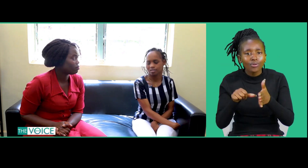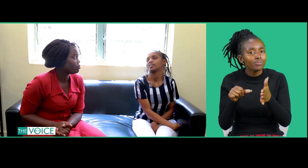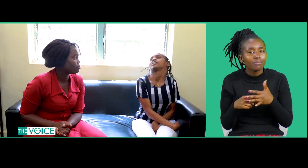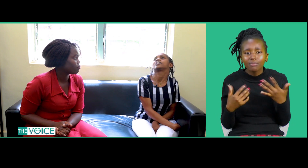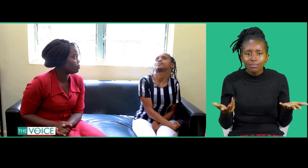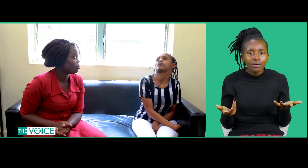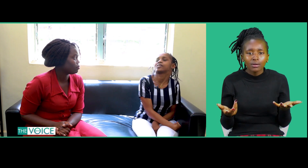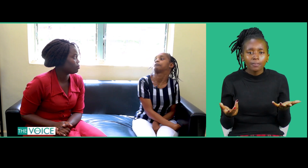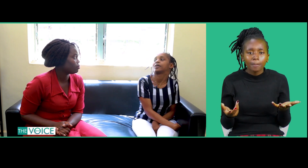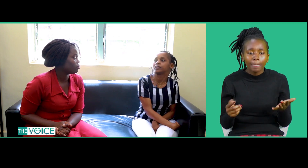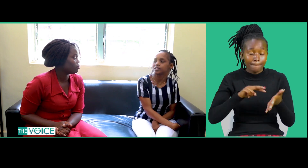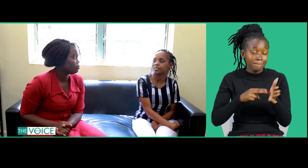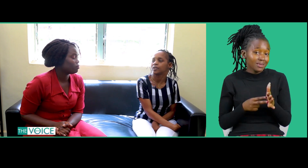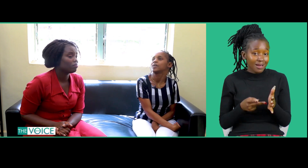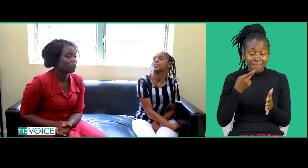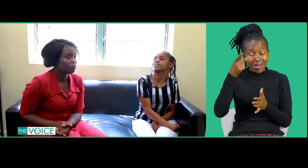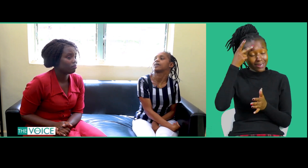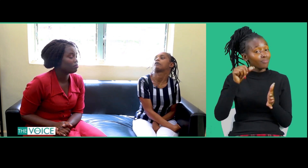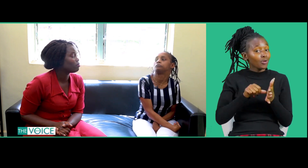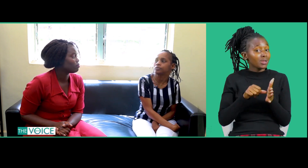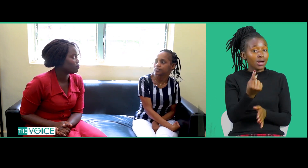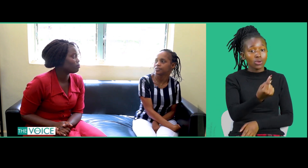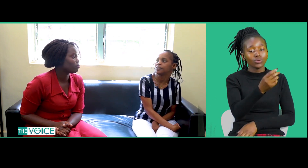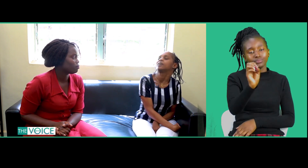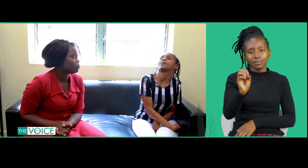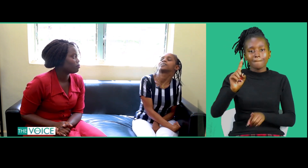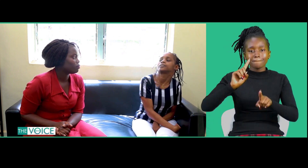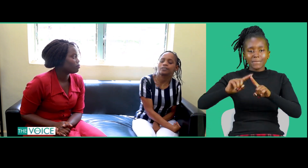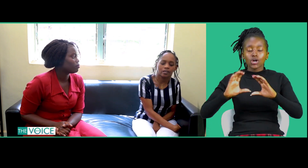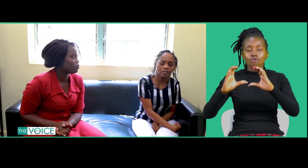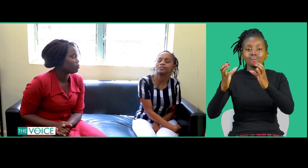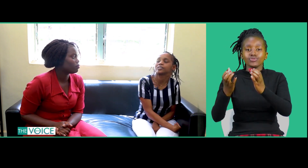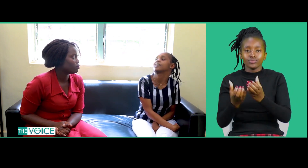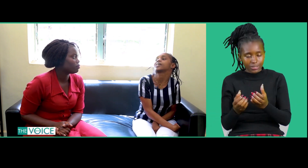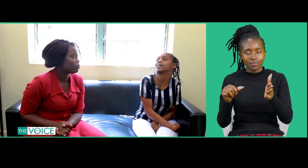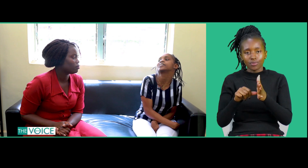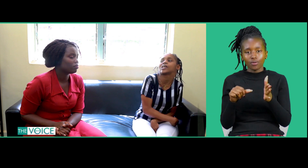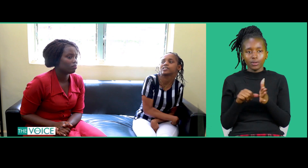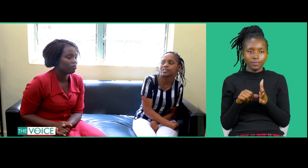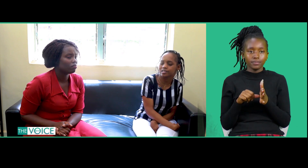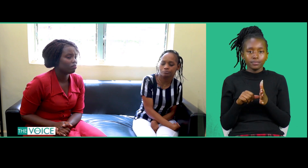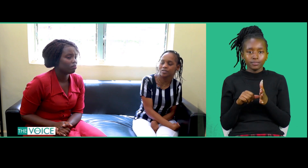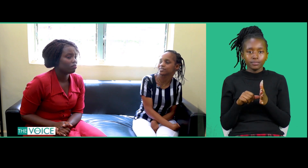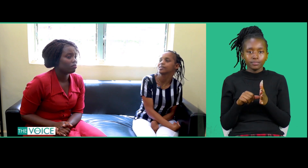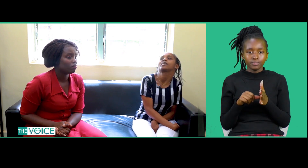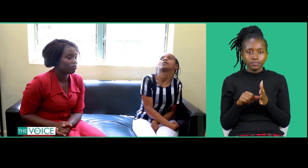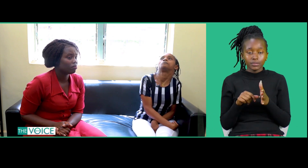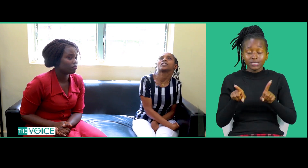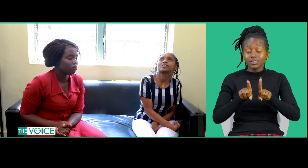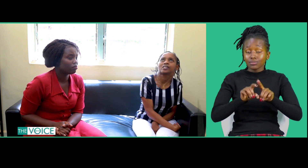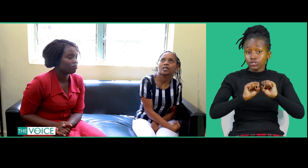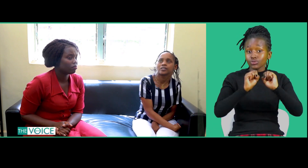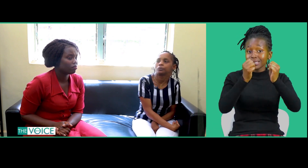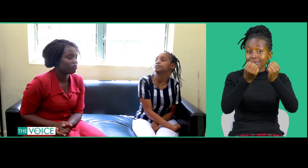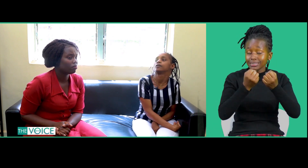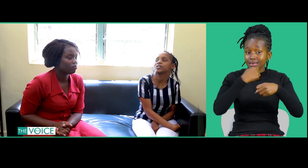see, it's not the parents, it's the community, and the society that